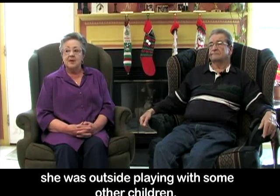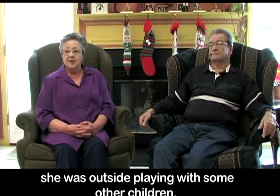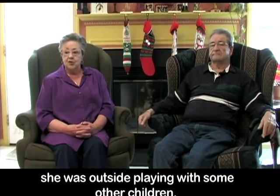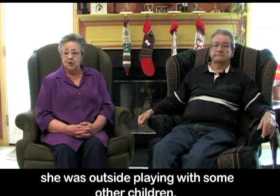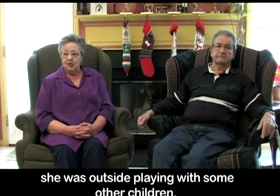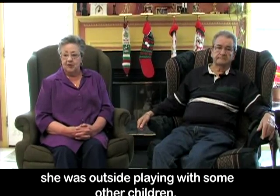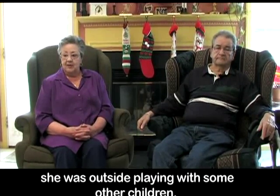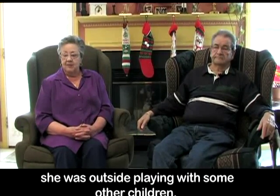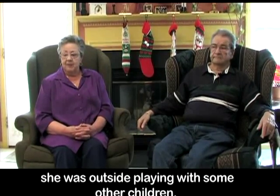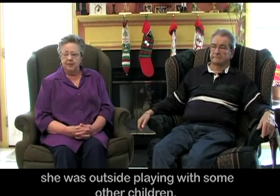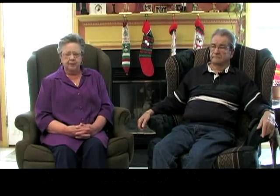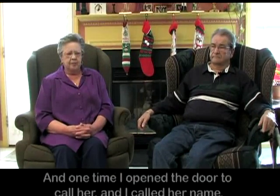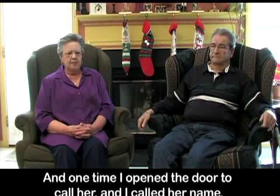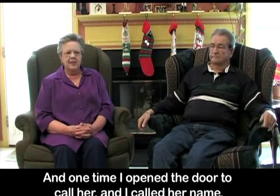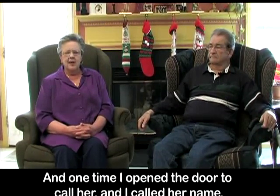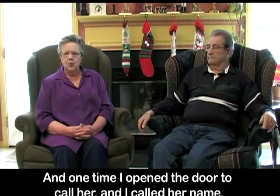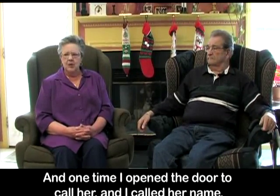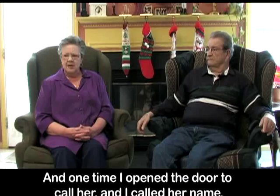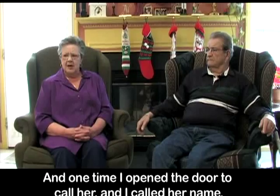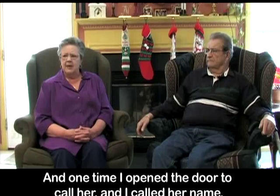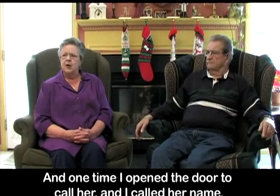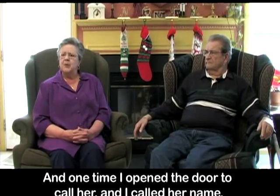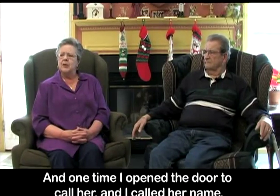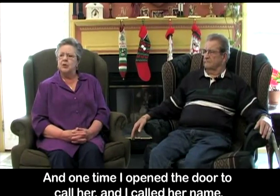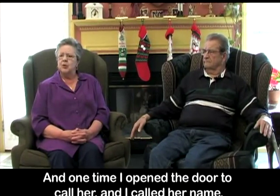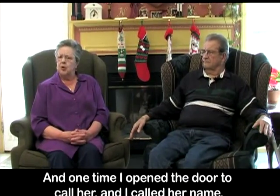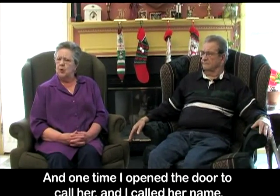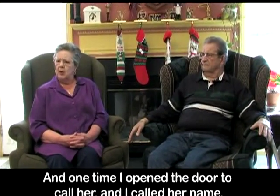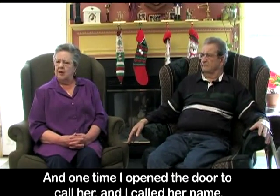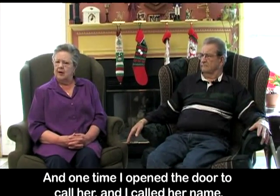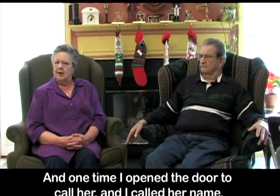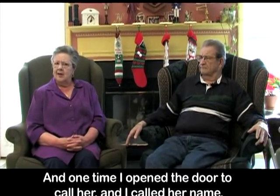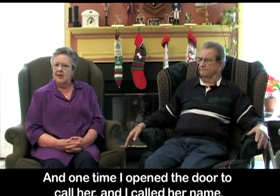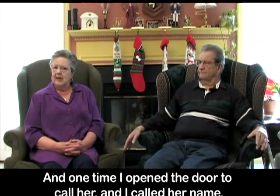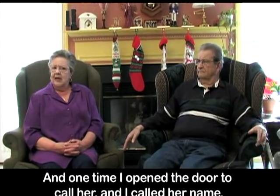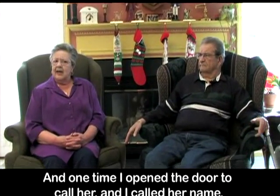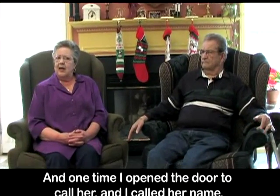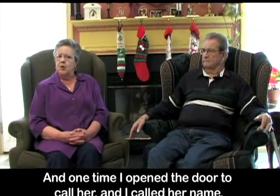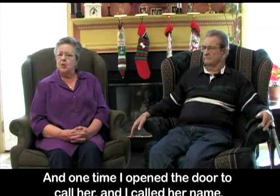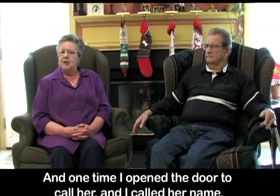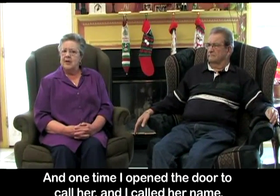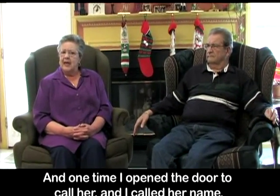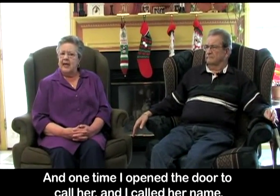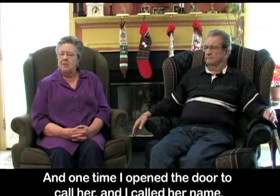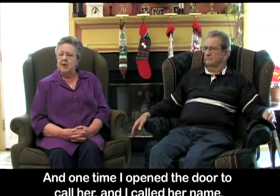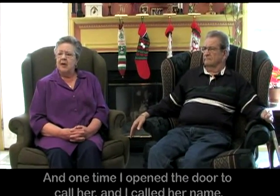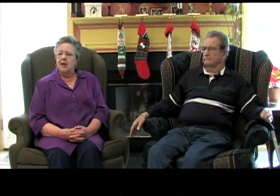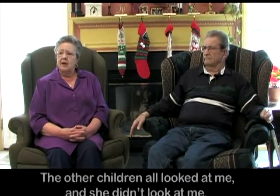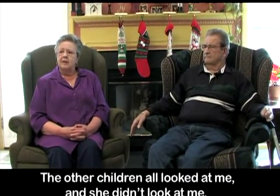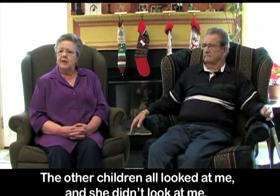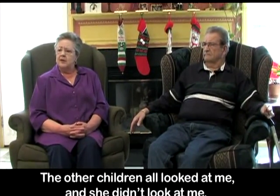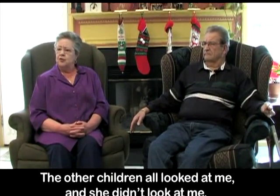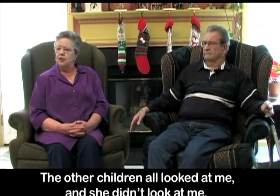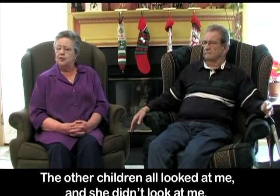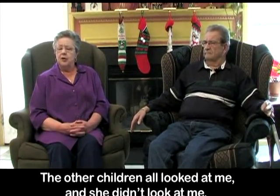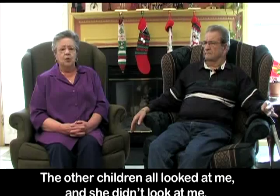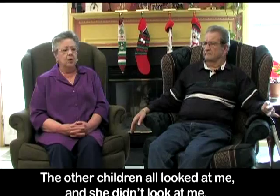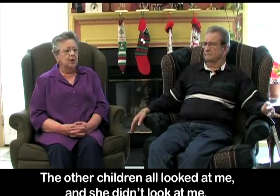other children. And one time I opened the door to call her, and I called her name. The other children all looked